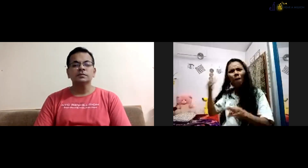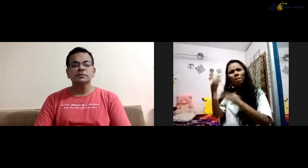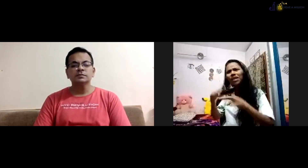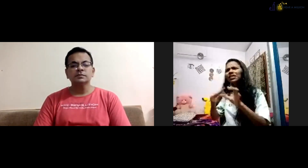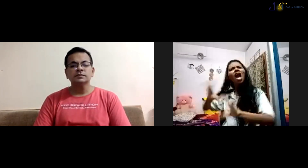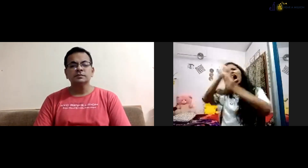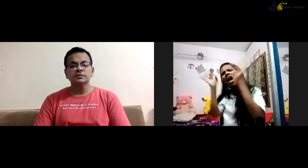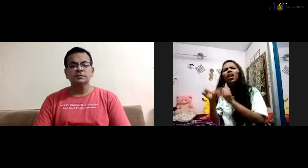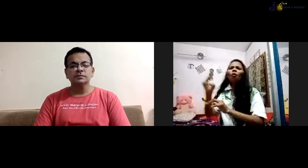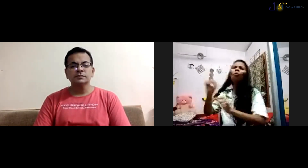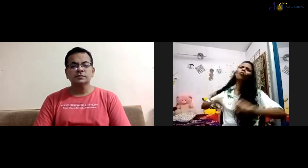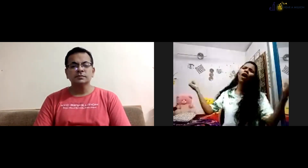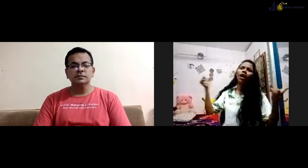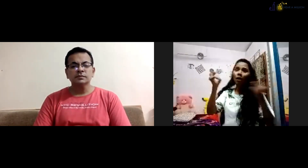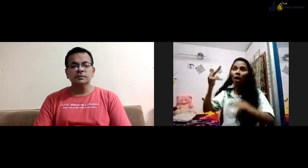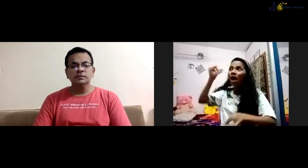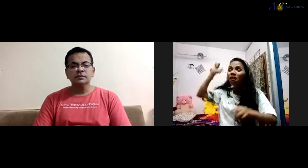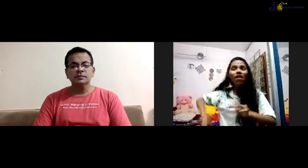I can play carom.